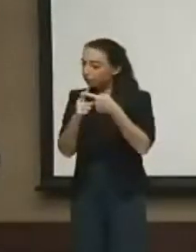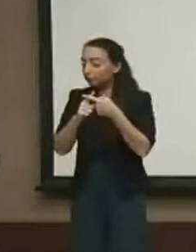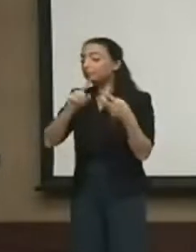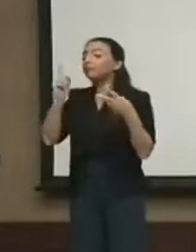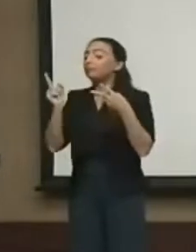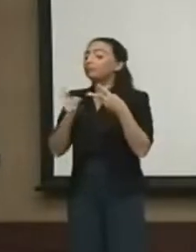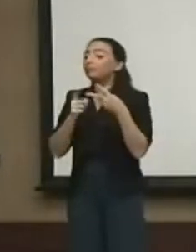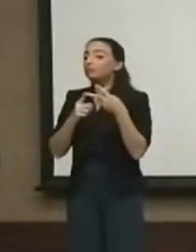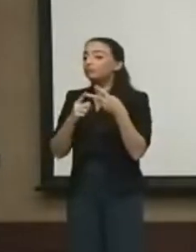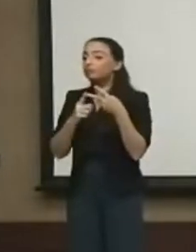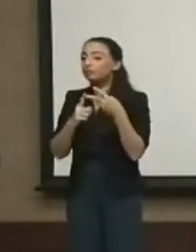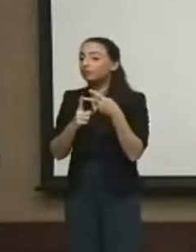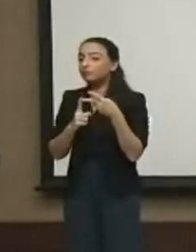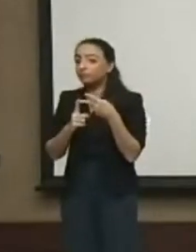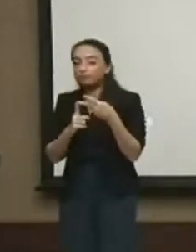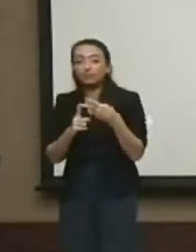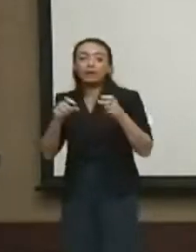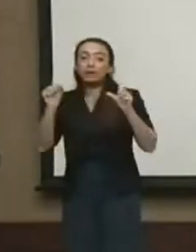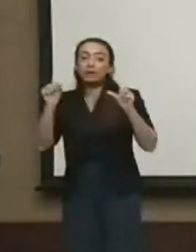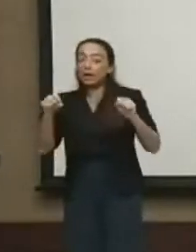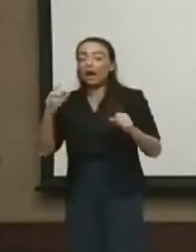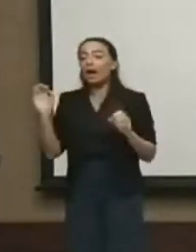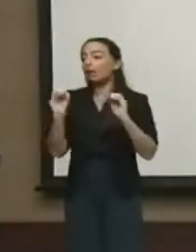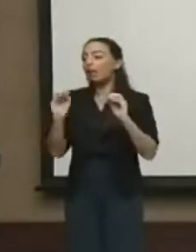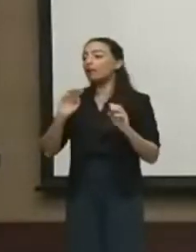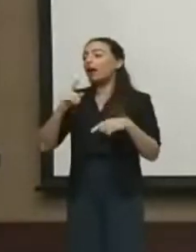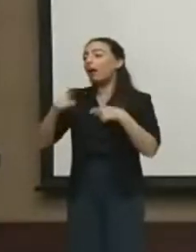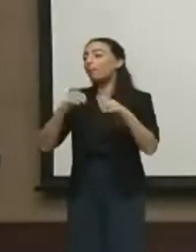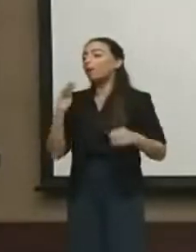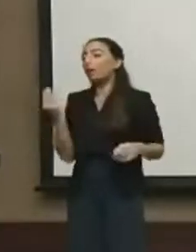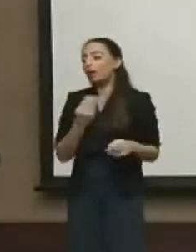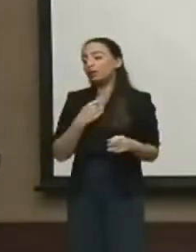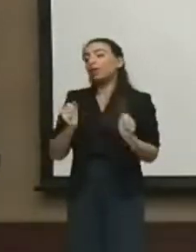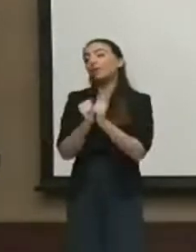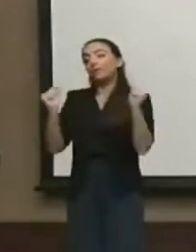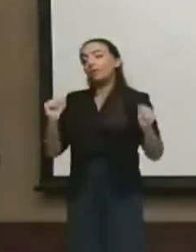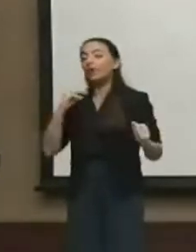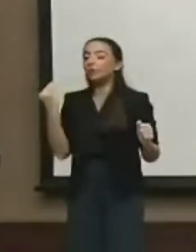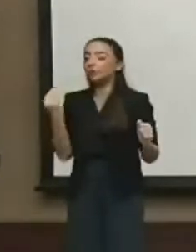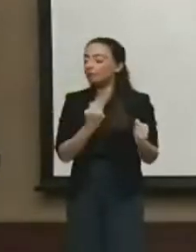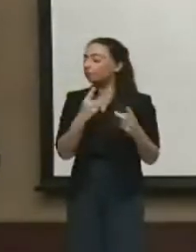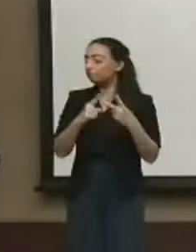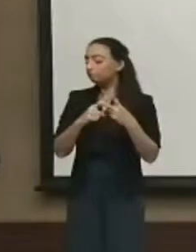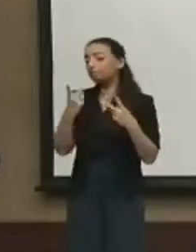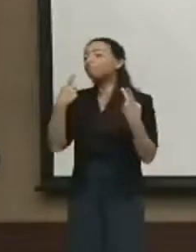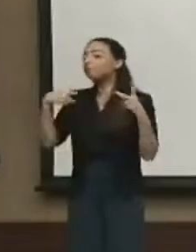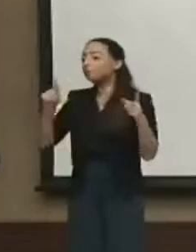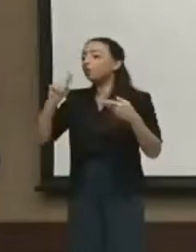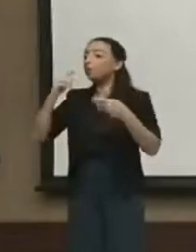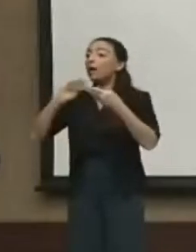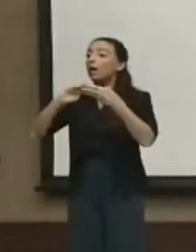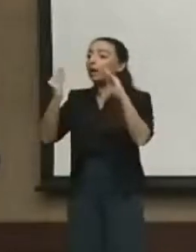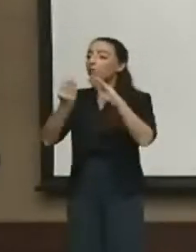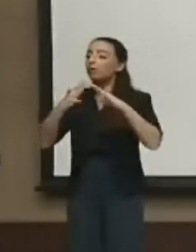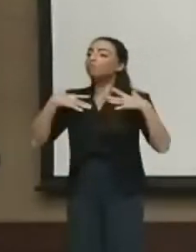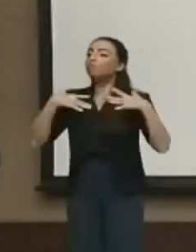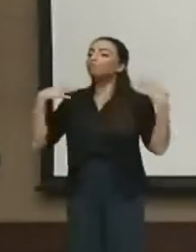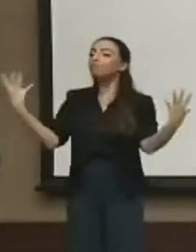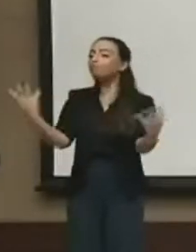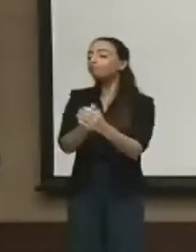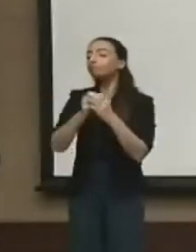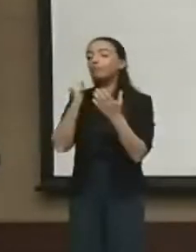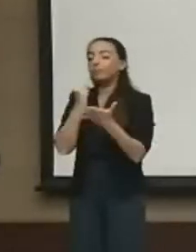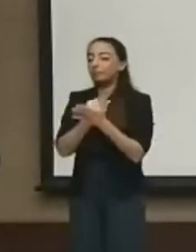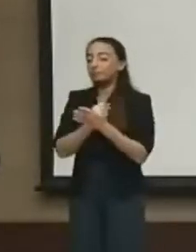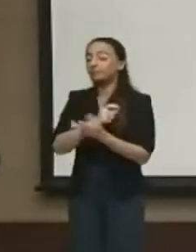Number 2, yes, it's nothing about us without us, but it's also the community to be involved. And the third